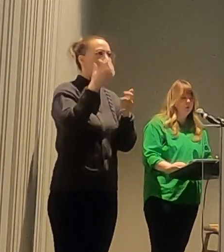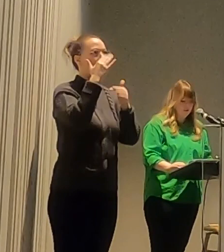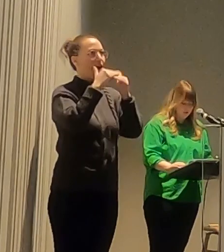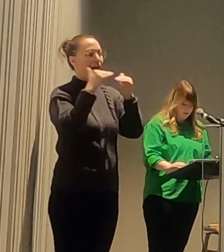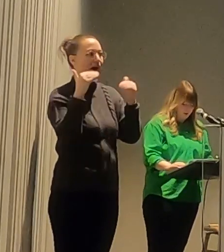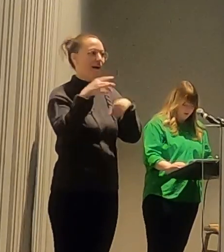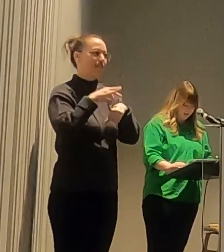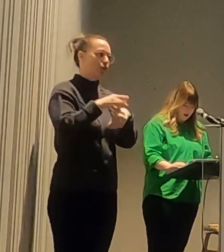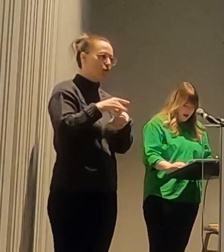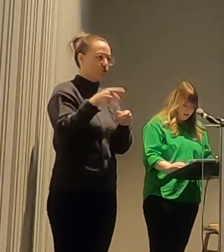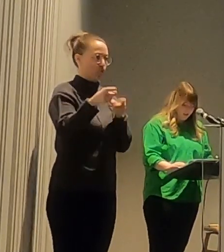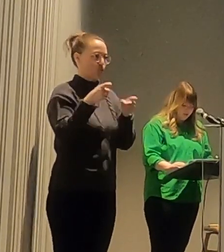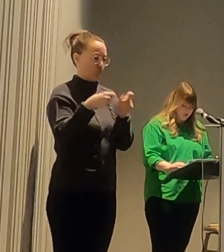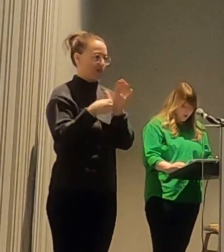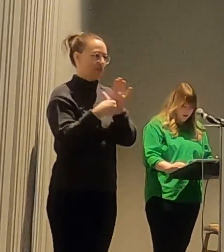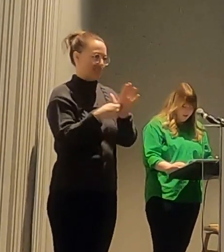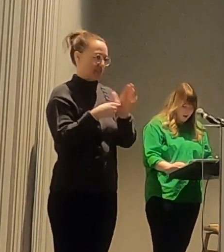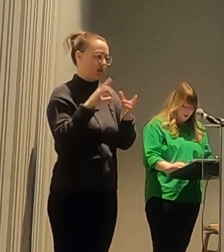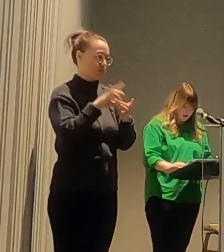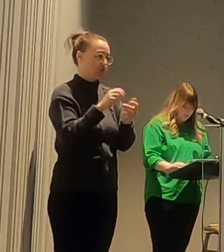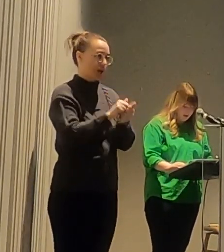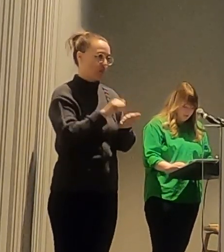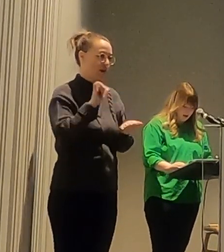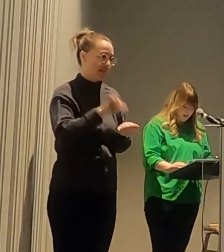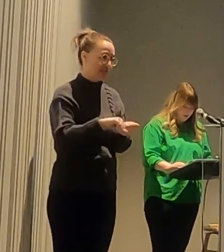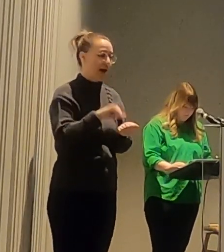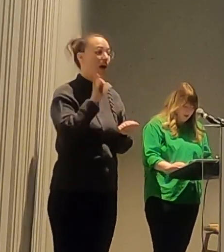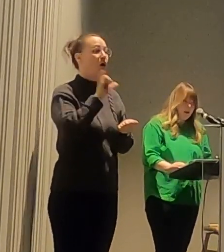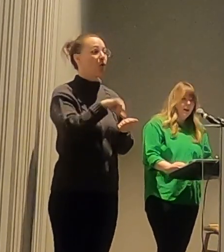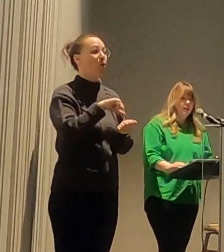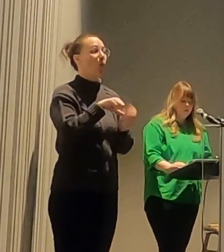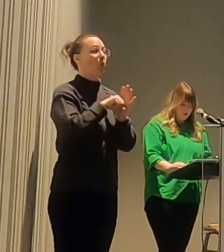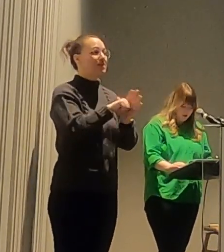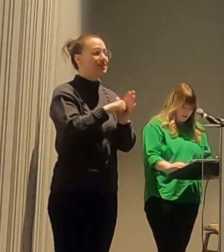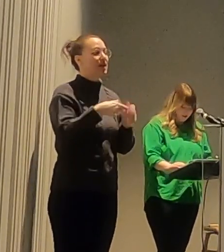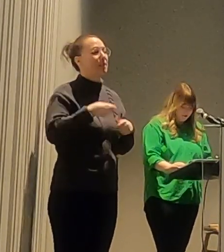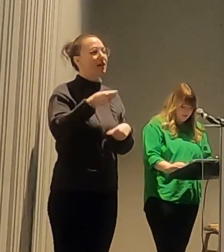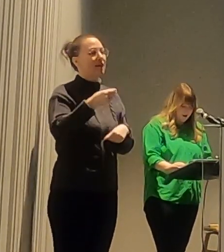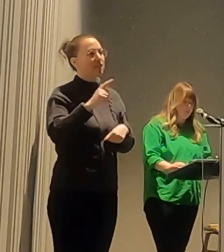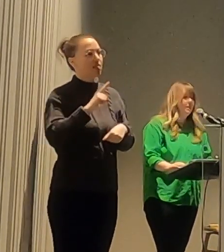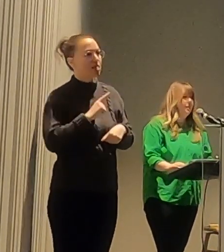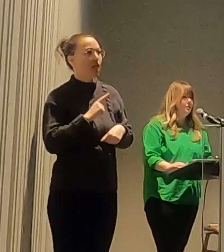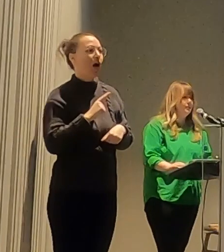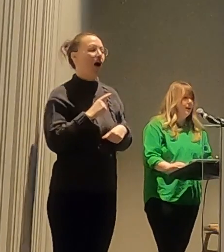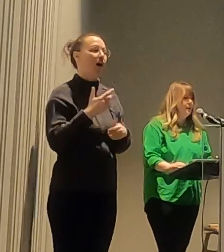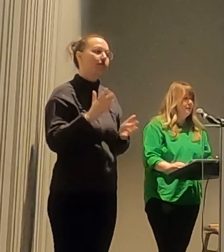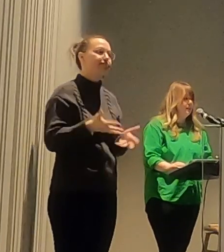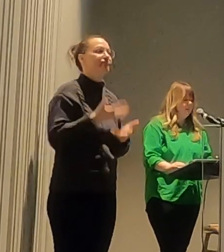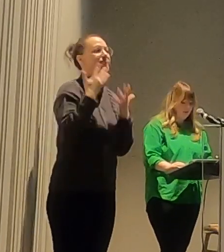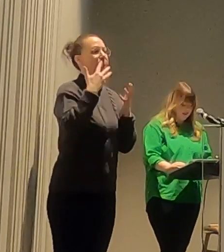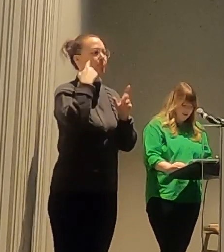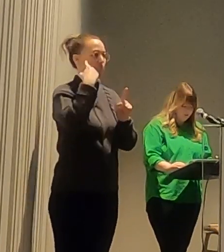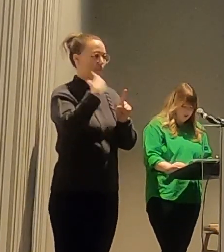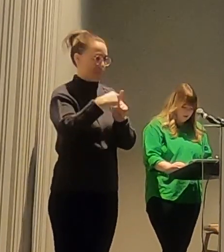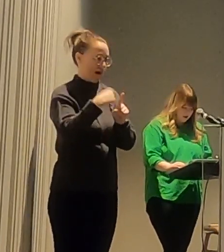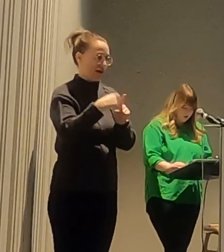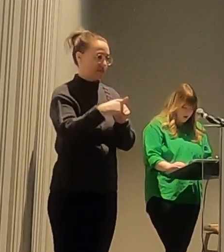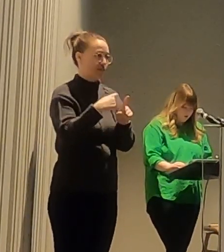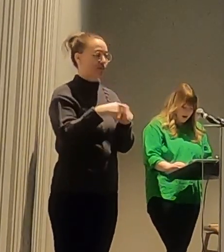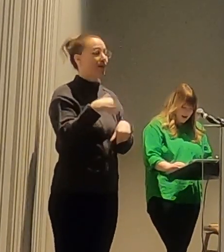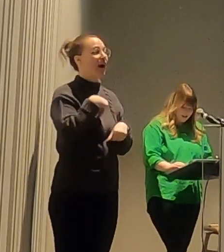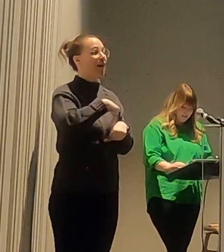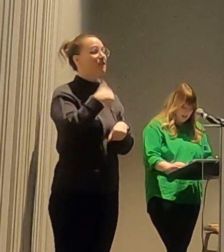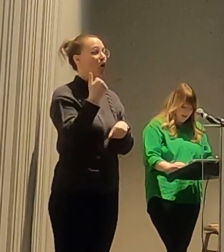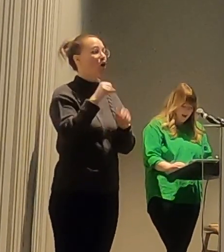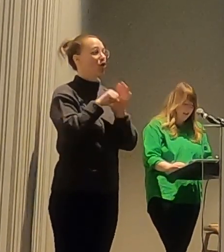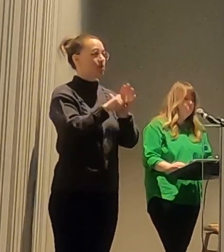as auspicious symbols to give the wearer luck and prosperity. It also includes another set of significant symbols